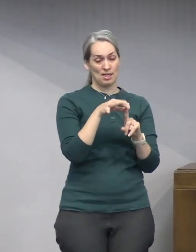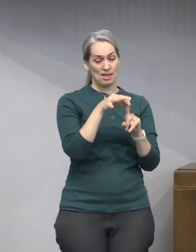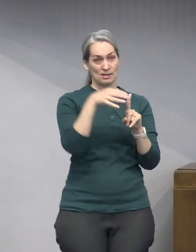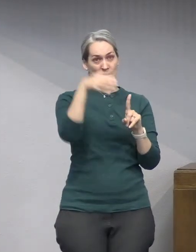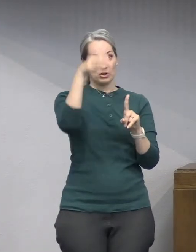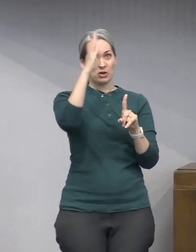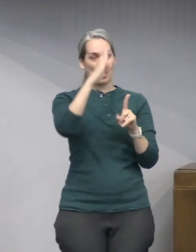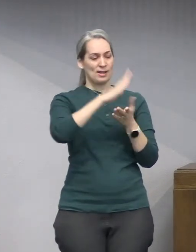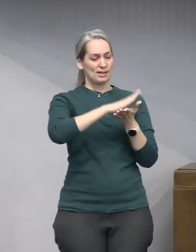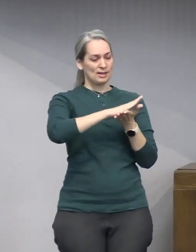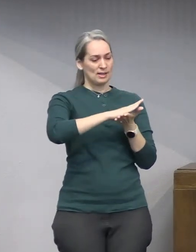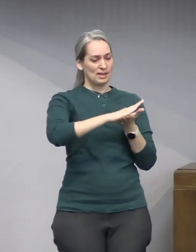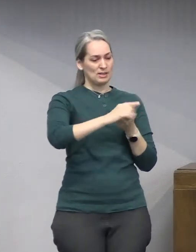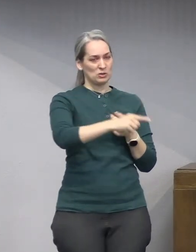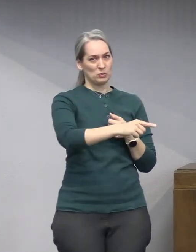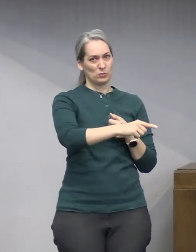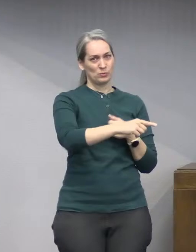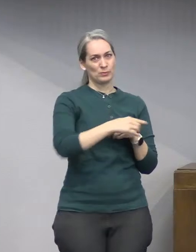God would cleanse you.